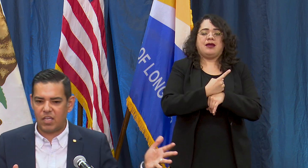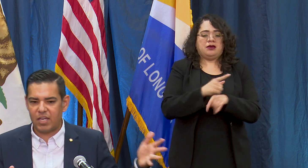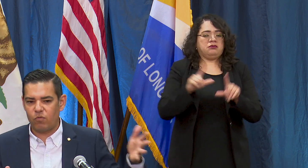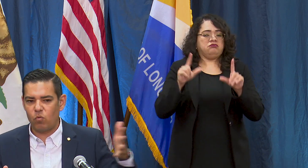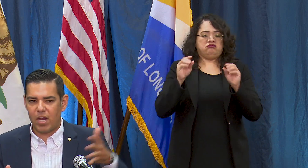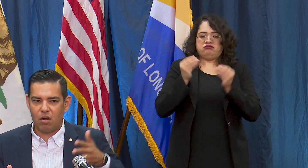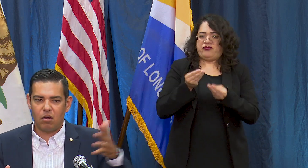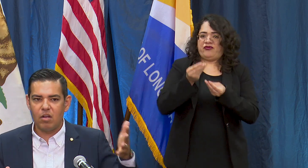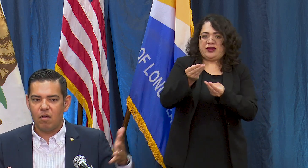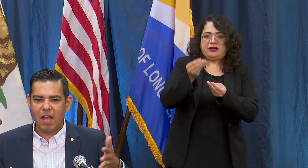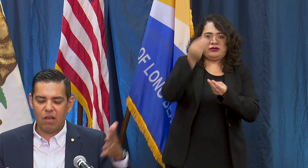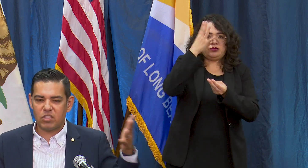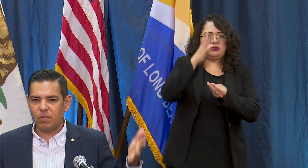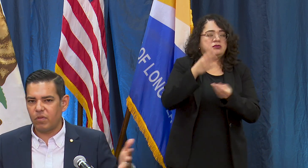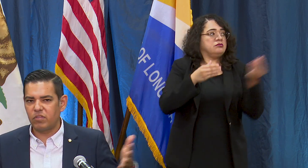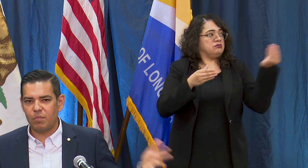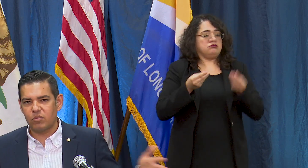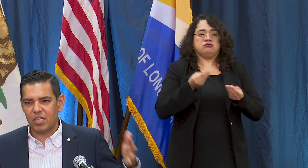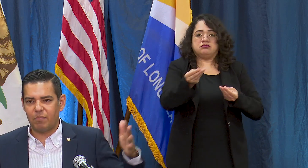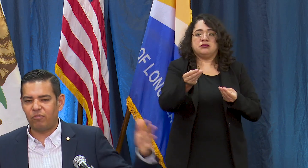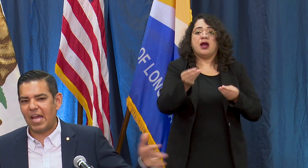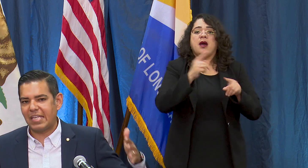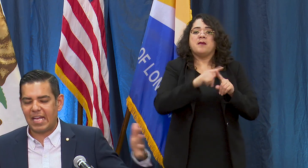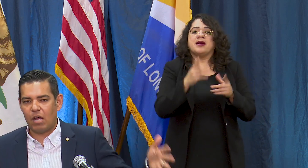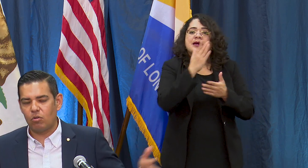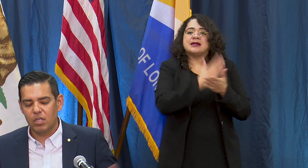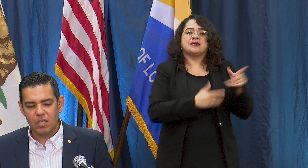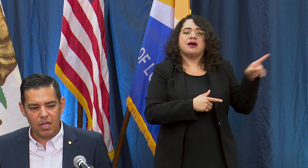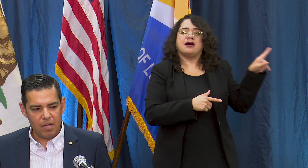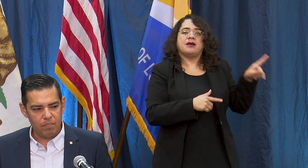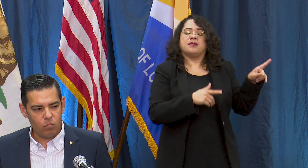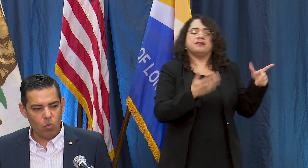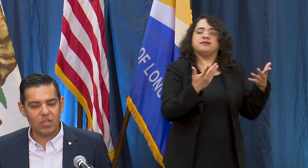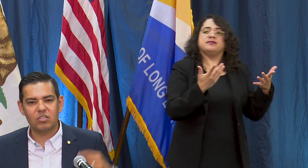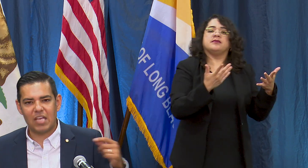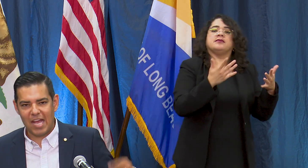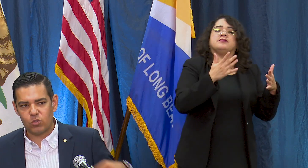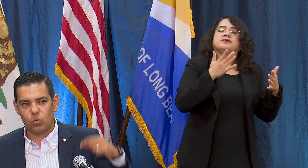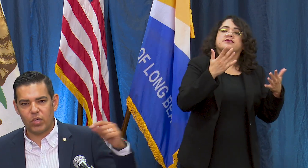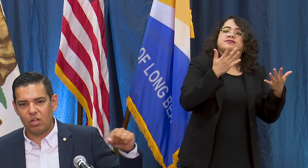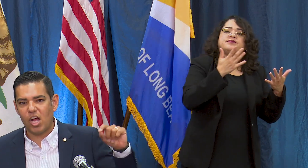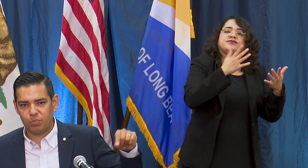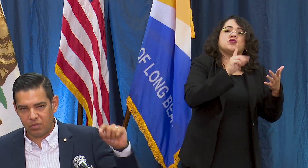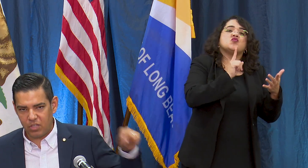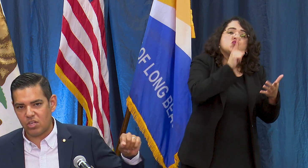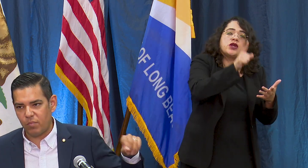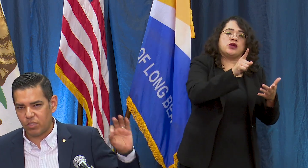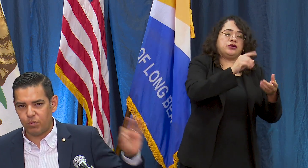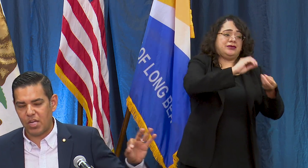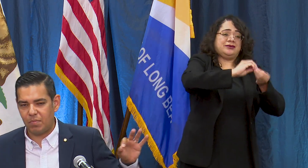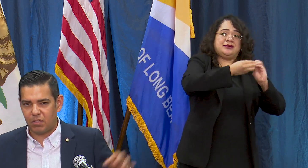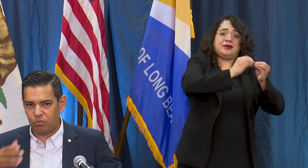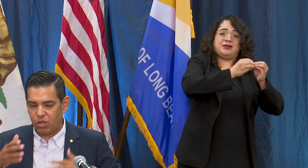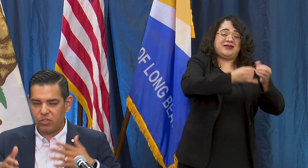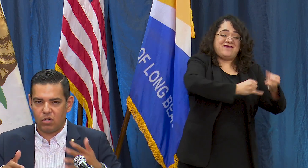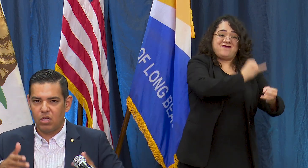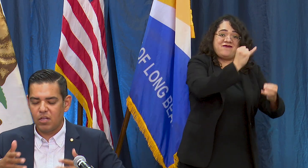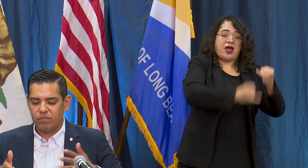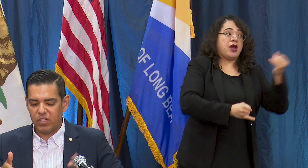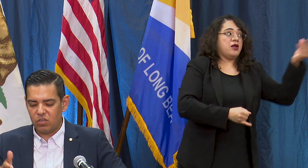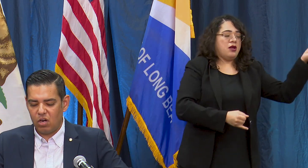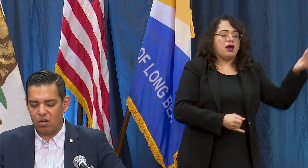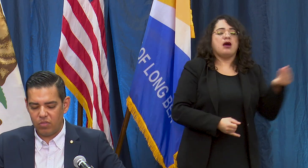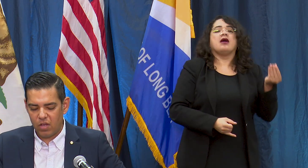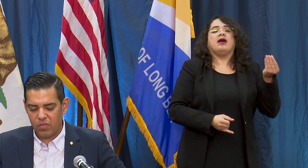and seeing kind of how some of those numbers end up flattening out once the actual real hospitalization number is put in, because we know these